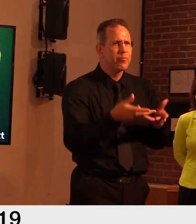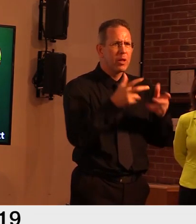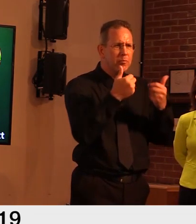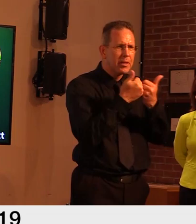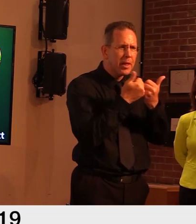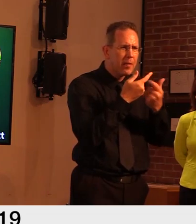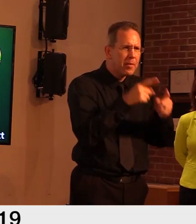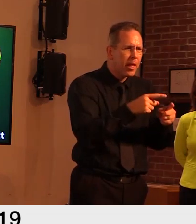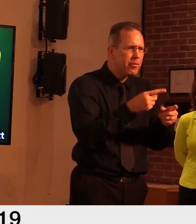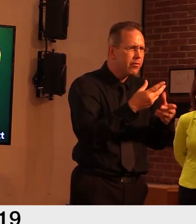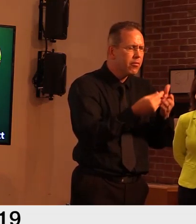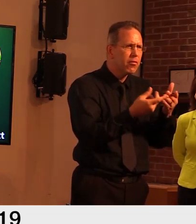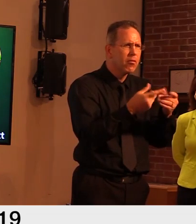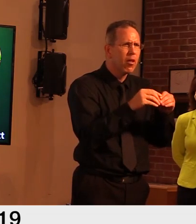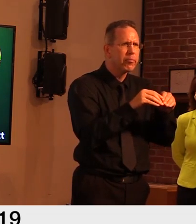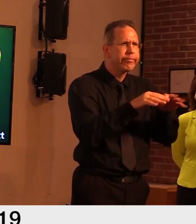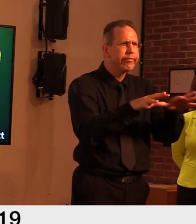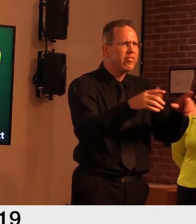now.